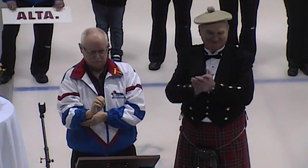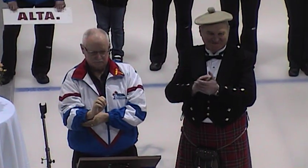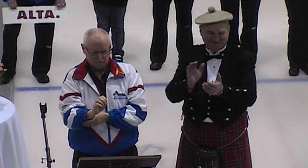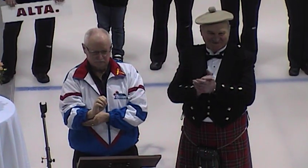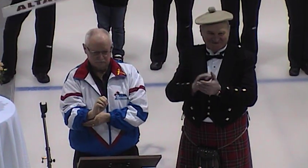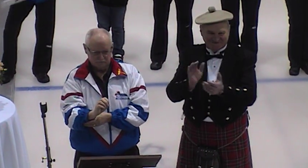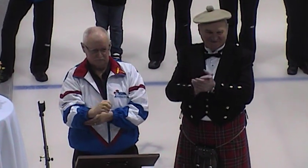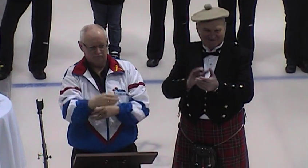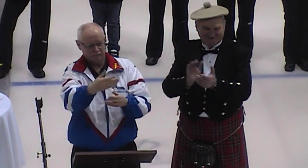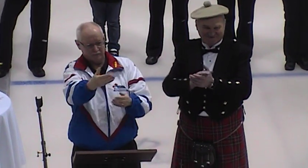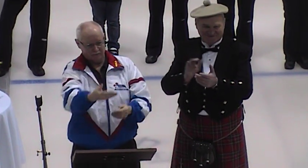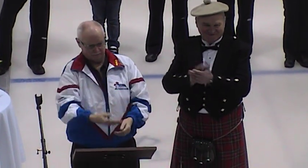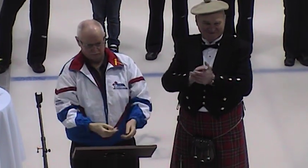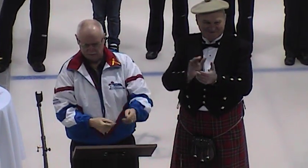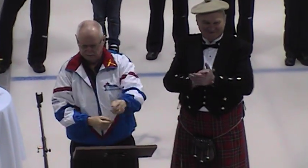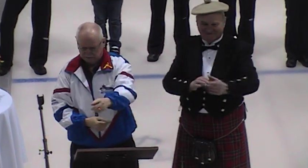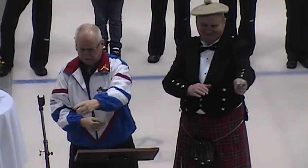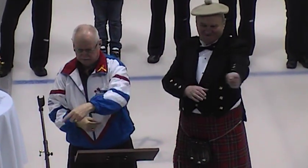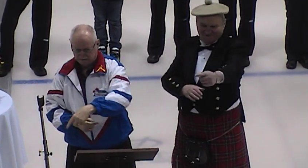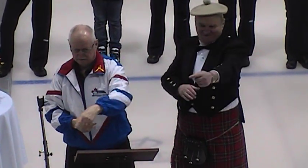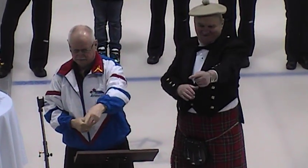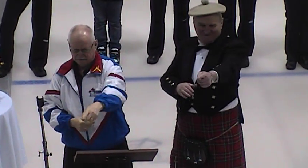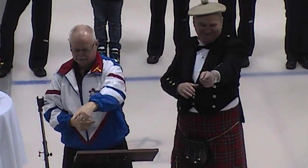if I could ask Robert Briere to come up, so he'll come on the ice.